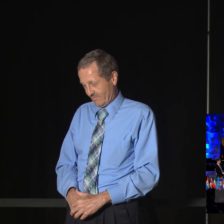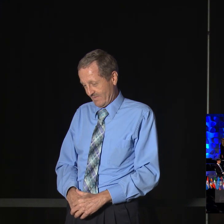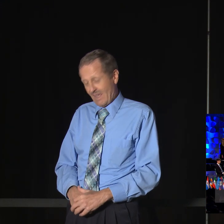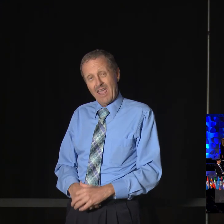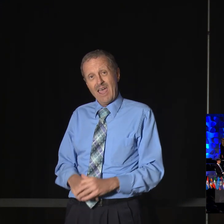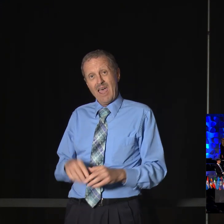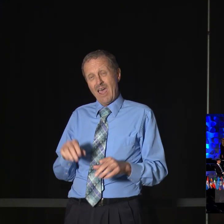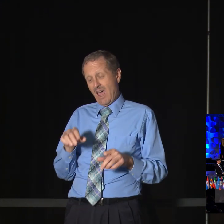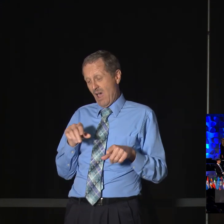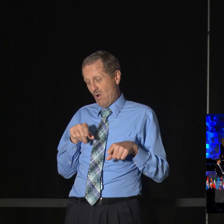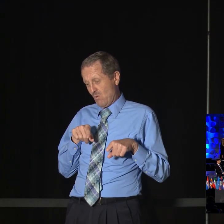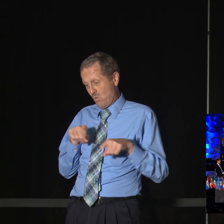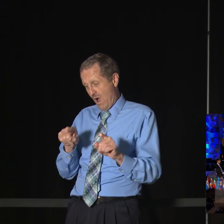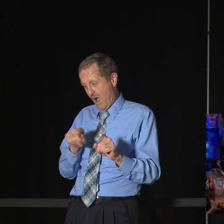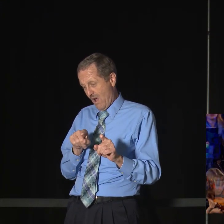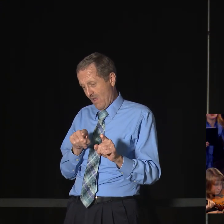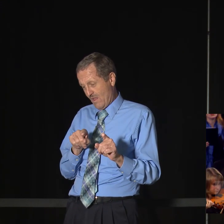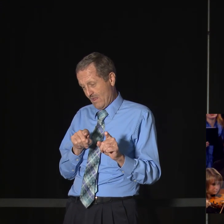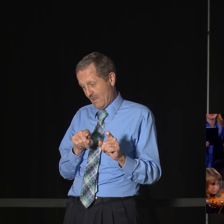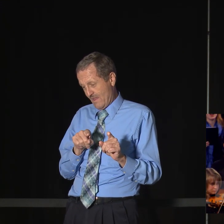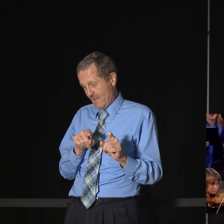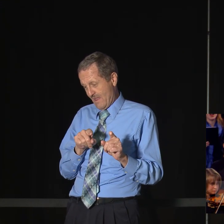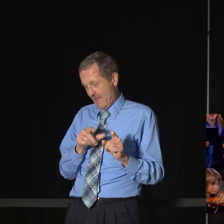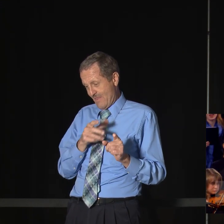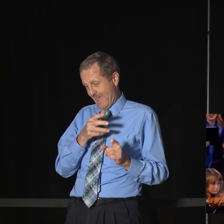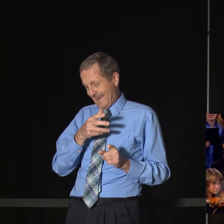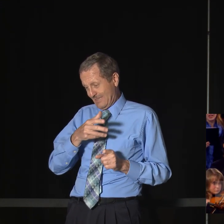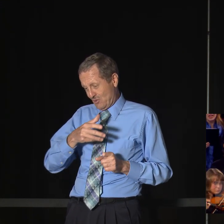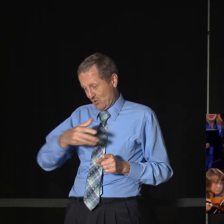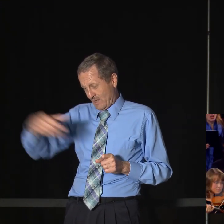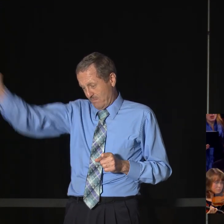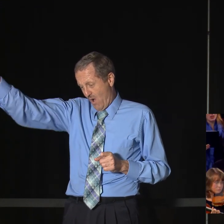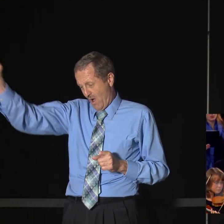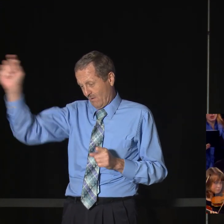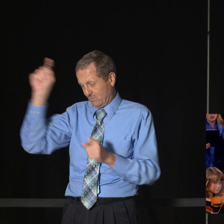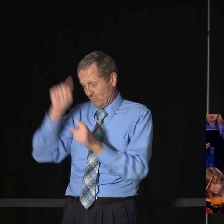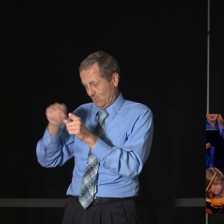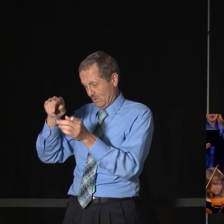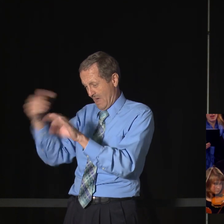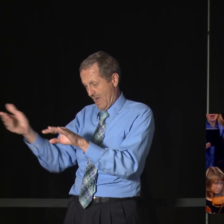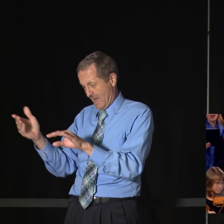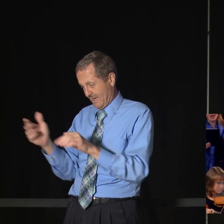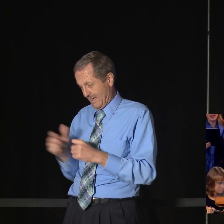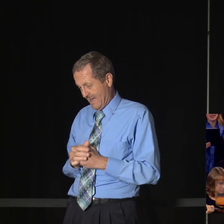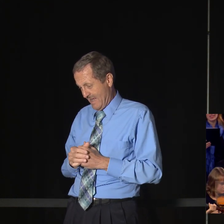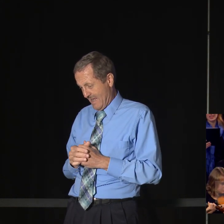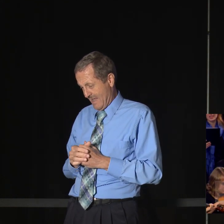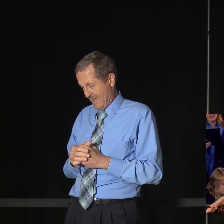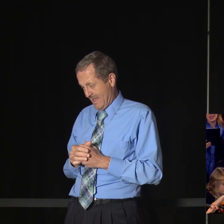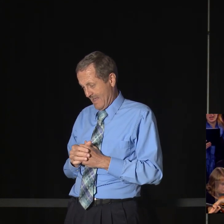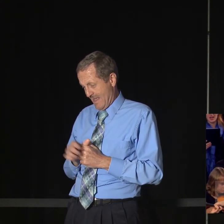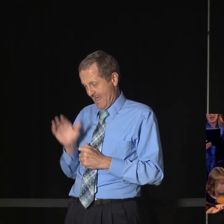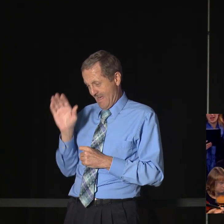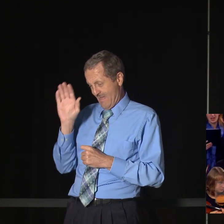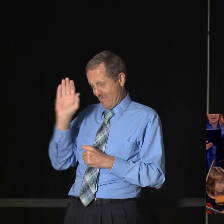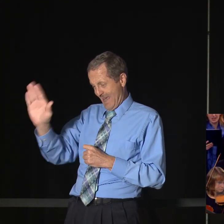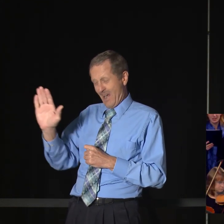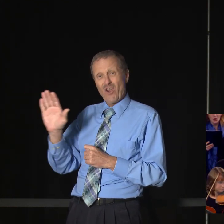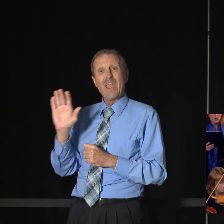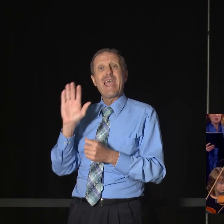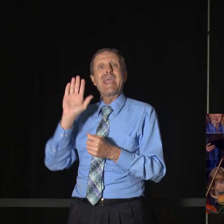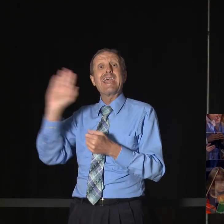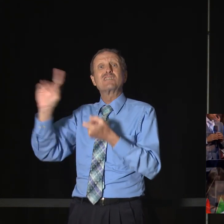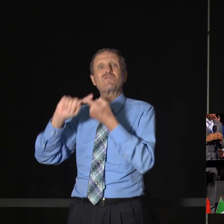end. As they took him off to die, there is friendship I